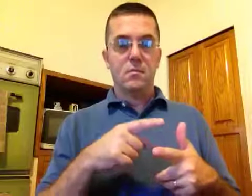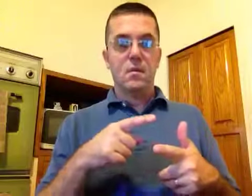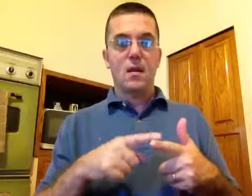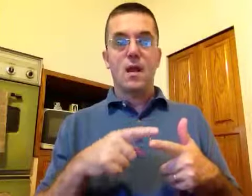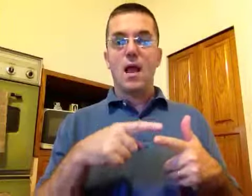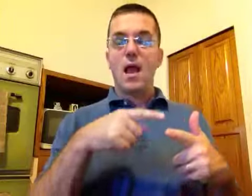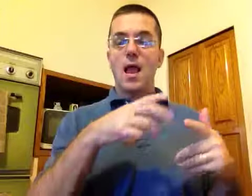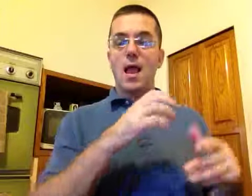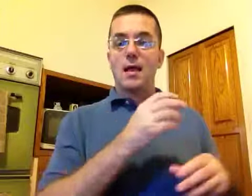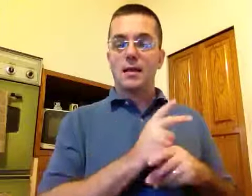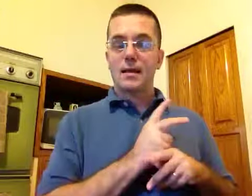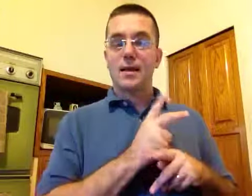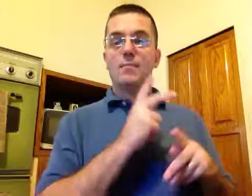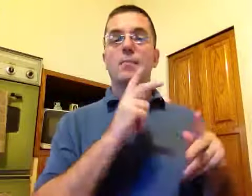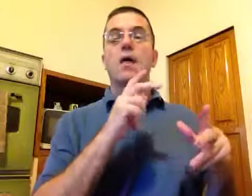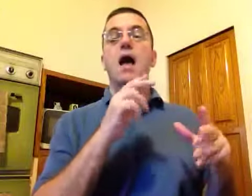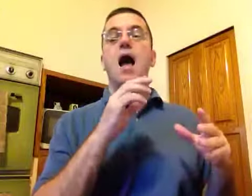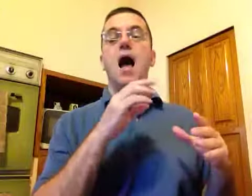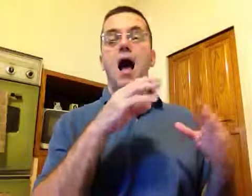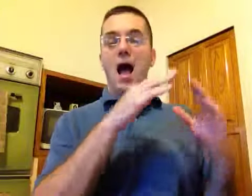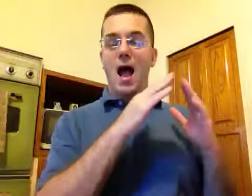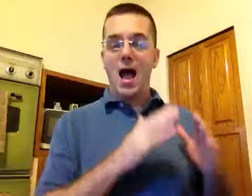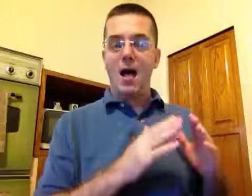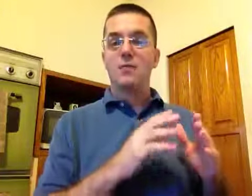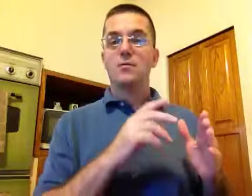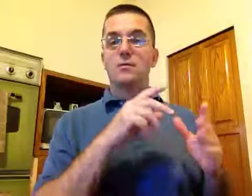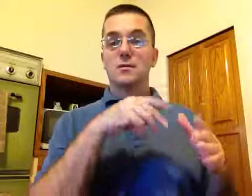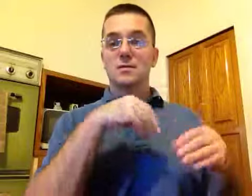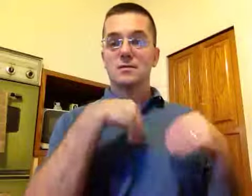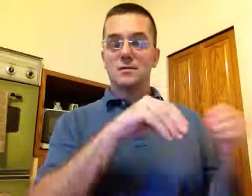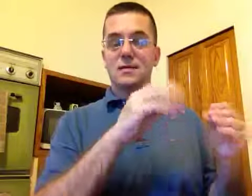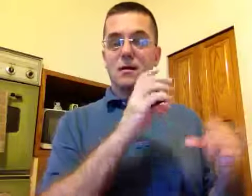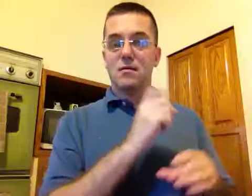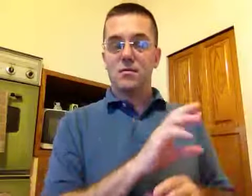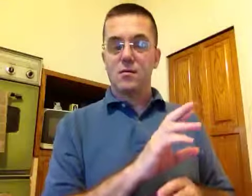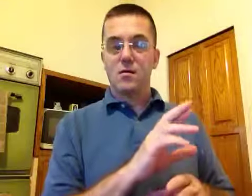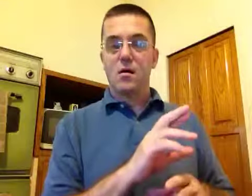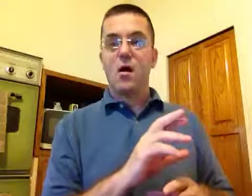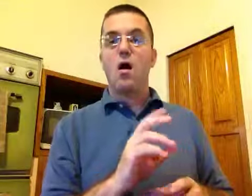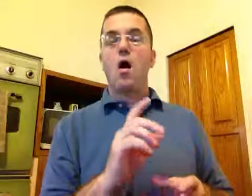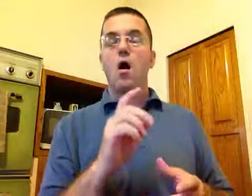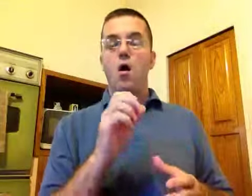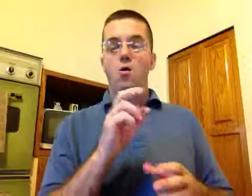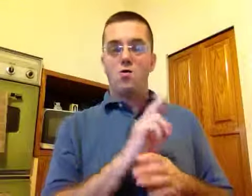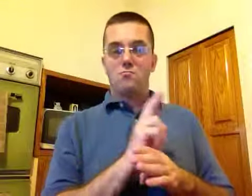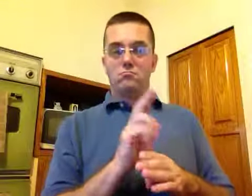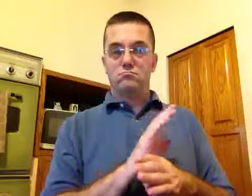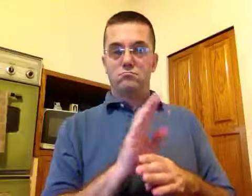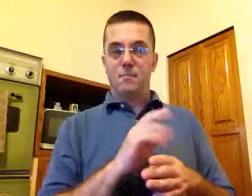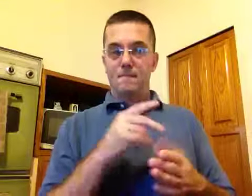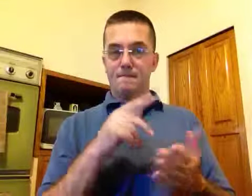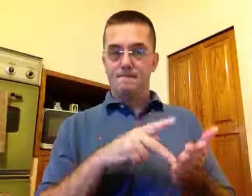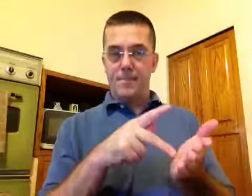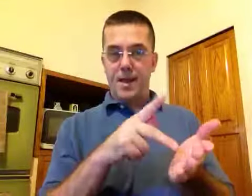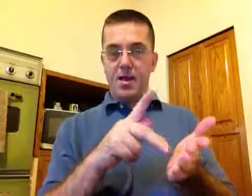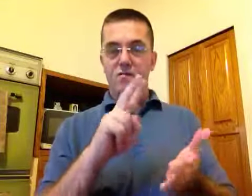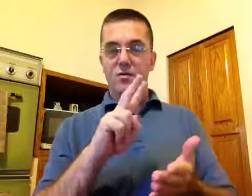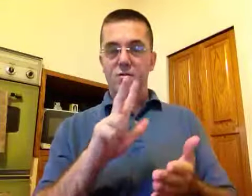the $20,000 car, and try to fight your way through this, get your credit score back up or get it to zero by having paid off everything, and in 2 or 3 years refinance and get rid of